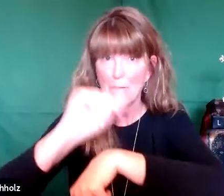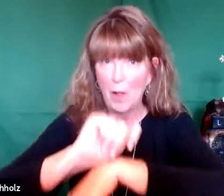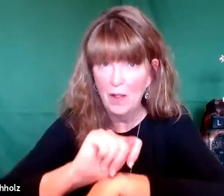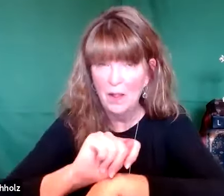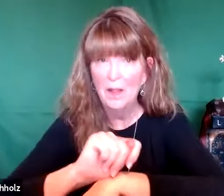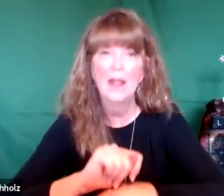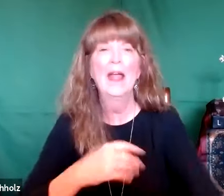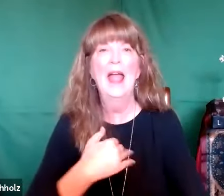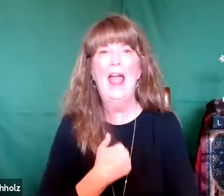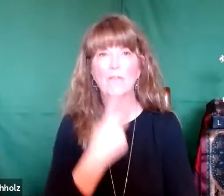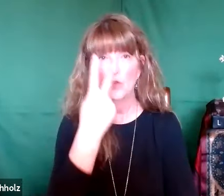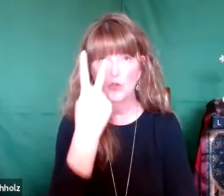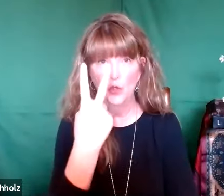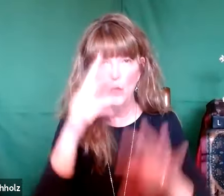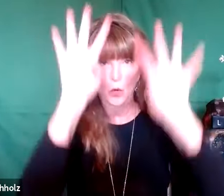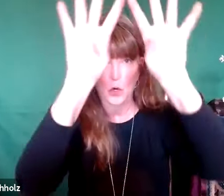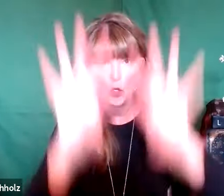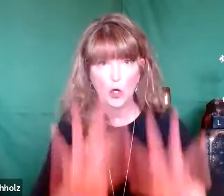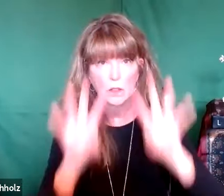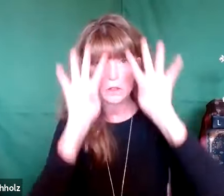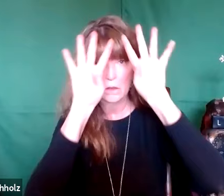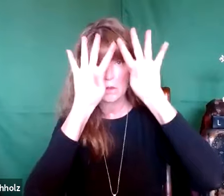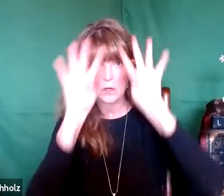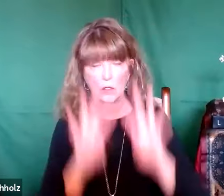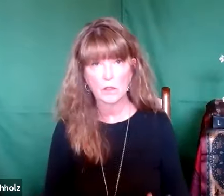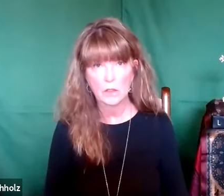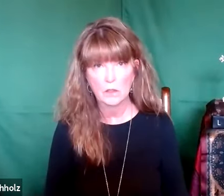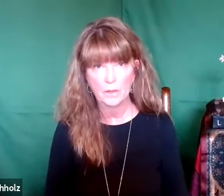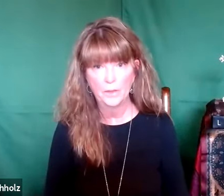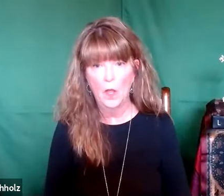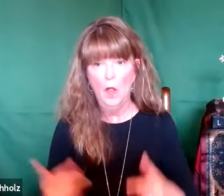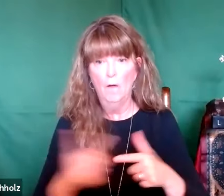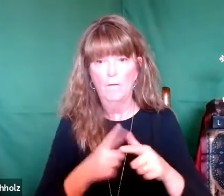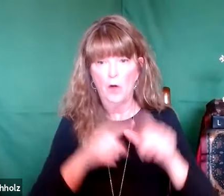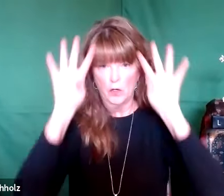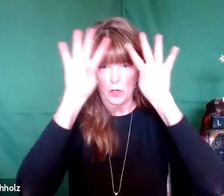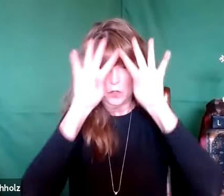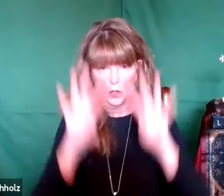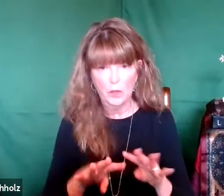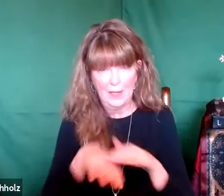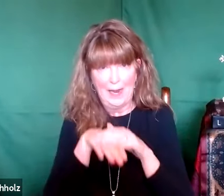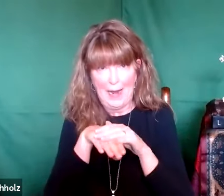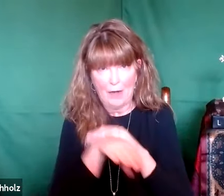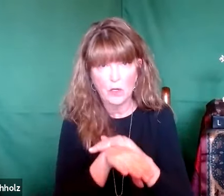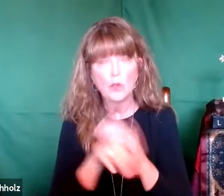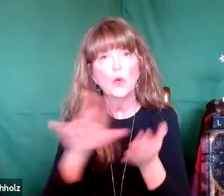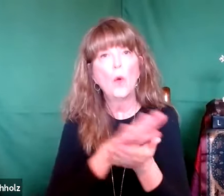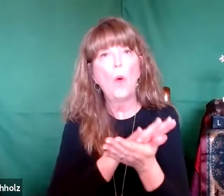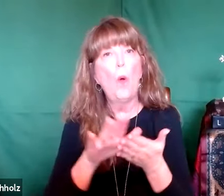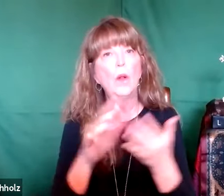torn into 2 pieces. Now, in the temple, there were actually two curtains. The first curtain, as